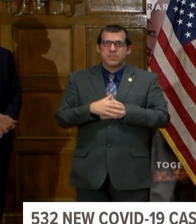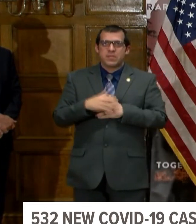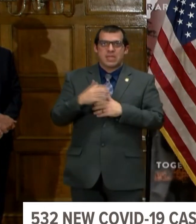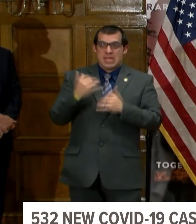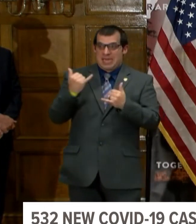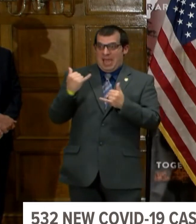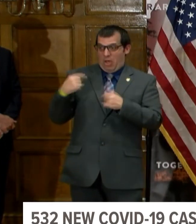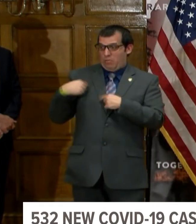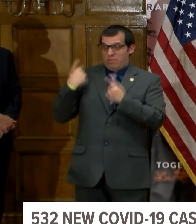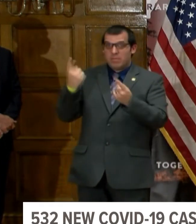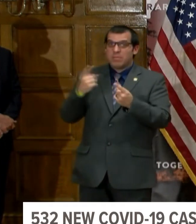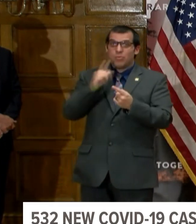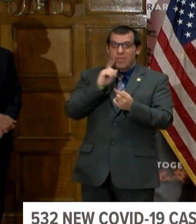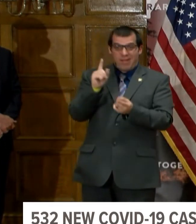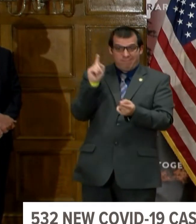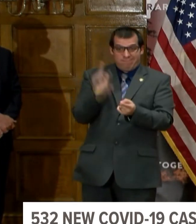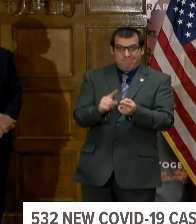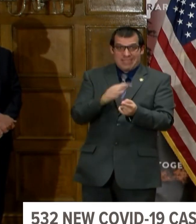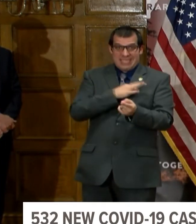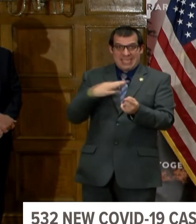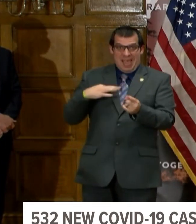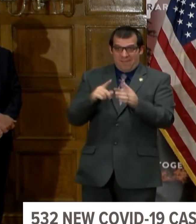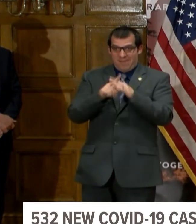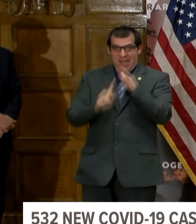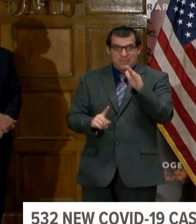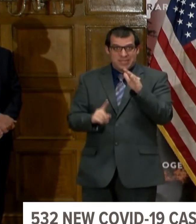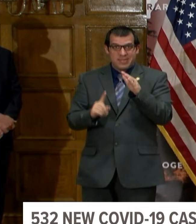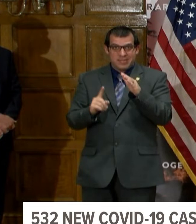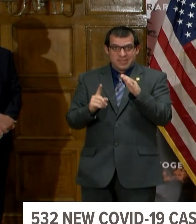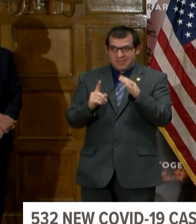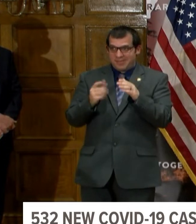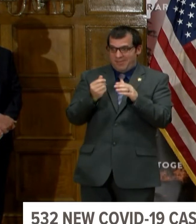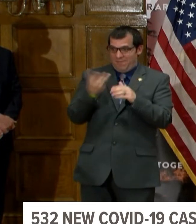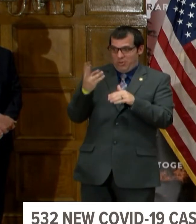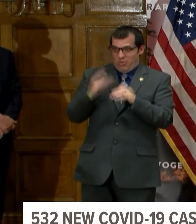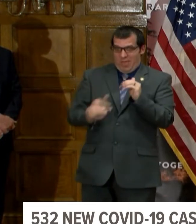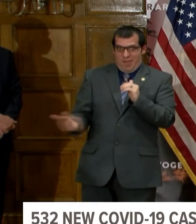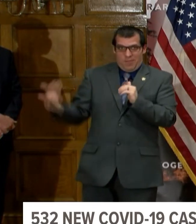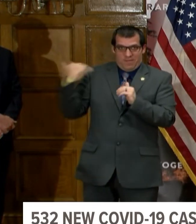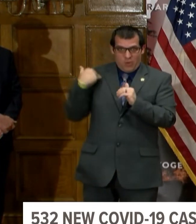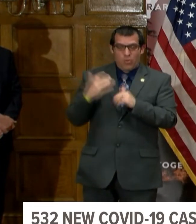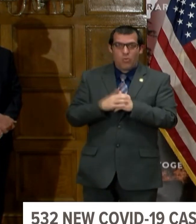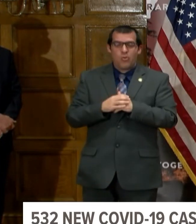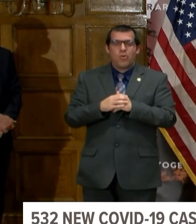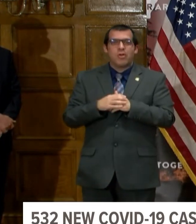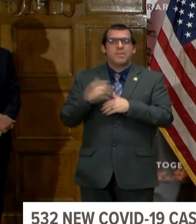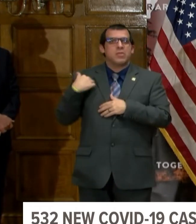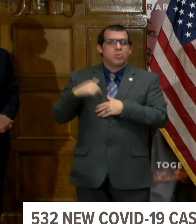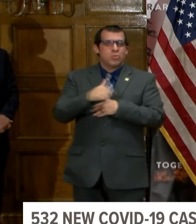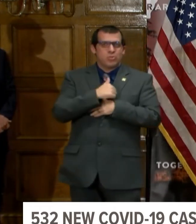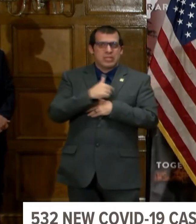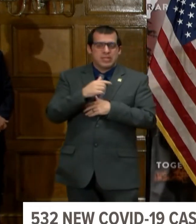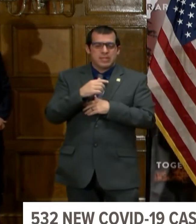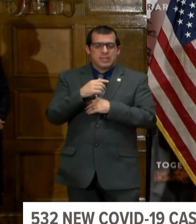absences than ever before to date. And we've spent 6 weeks